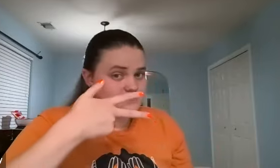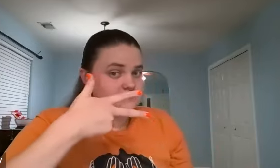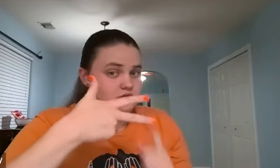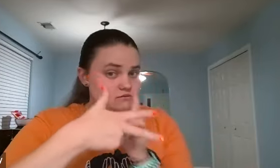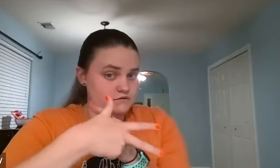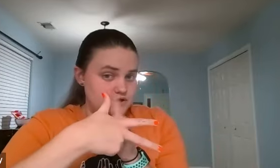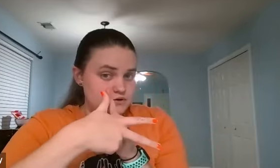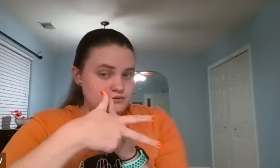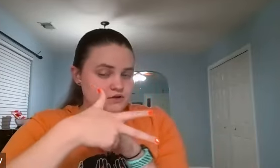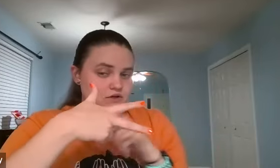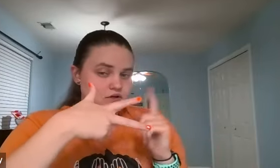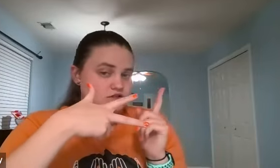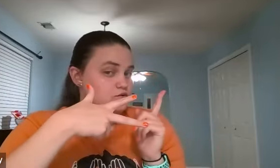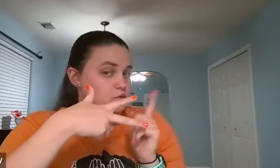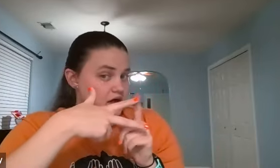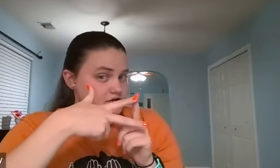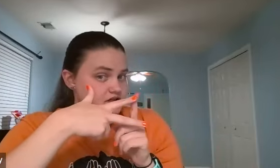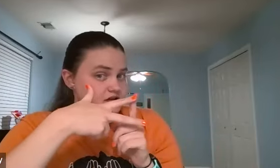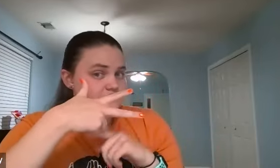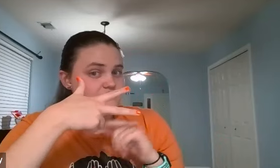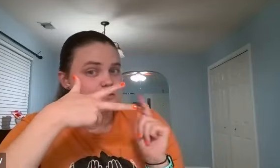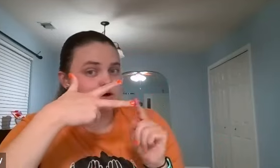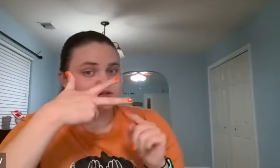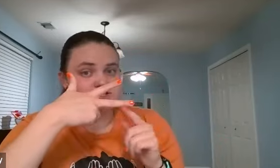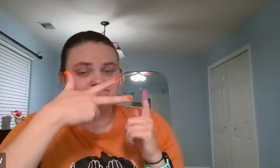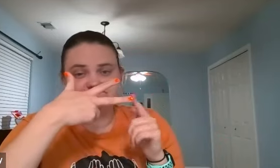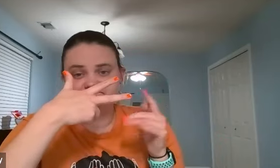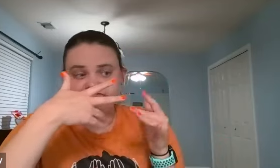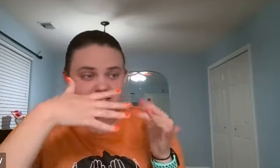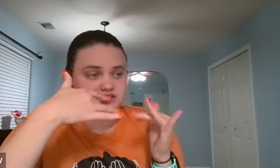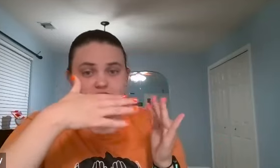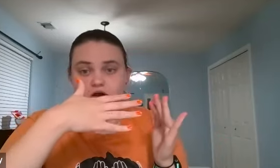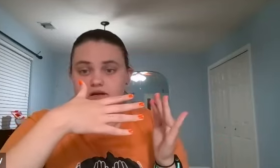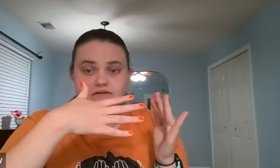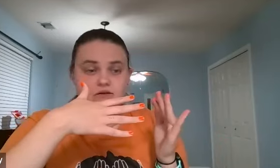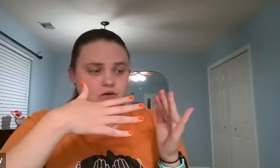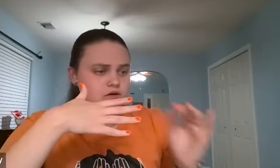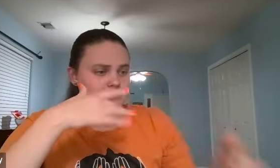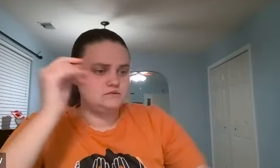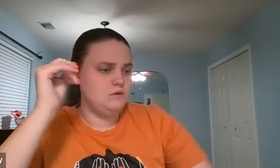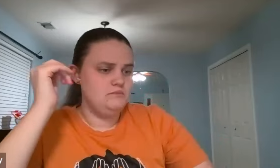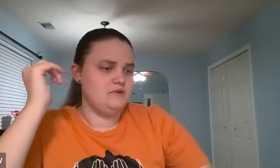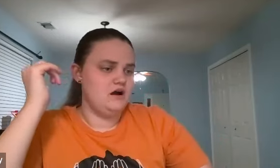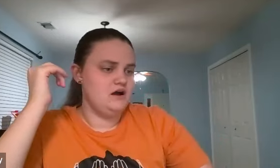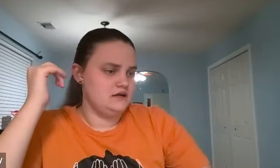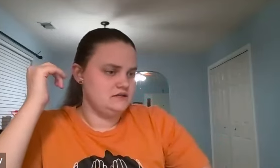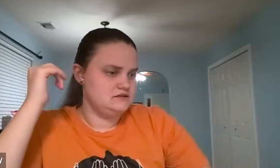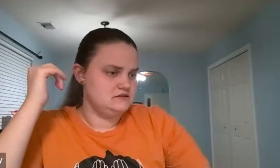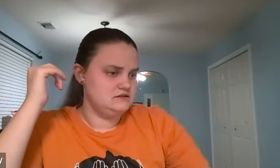options. We can review, do weather signs, or just finish now, and because we won't be behind. I'm